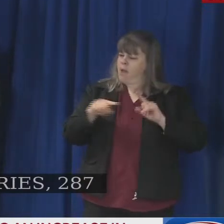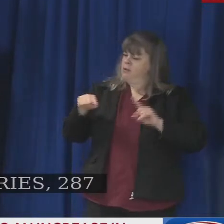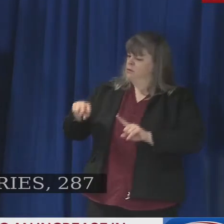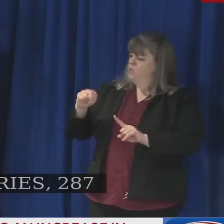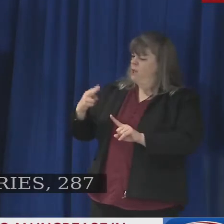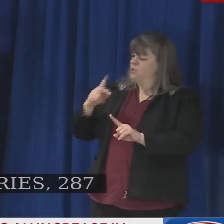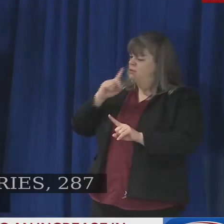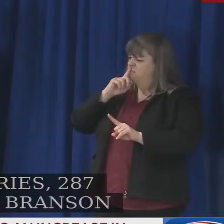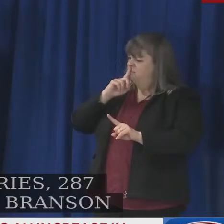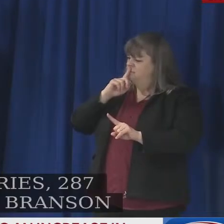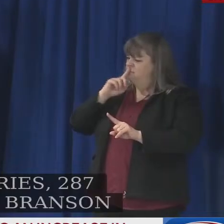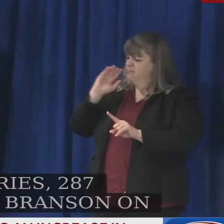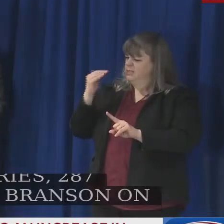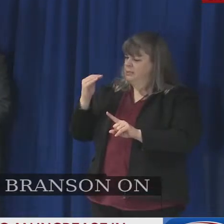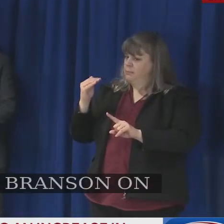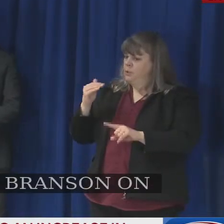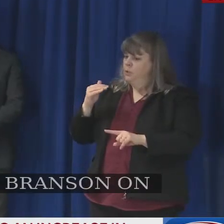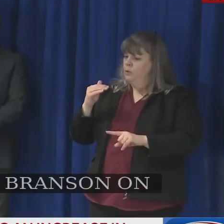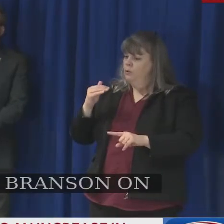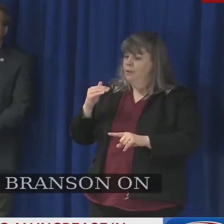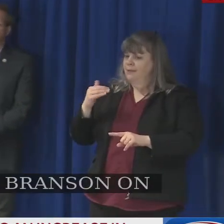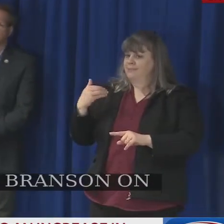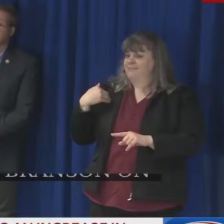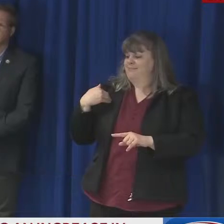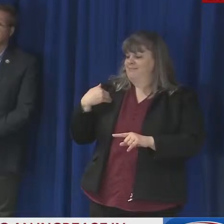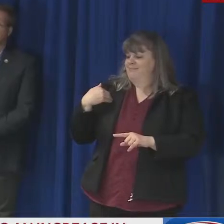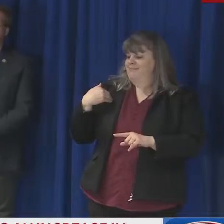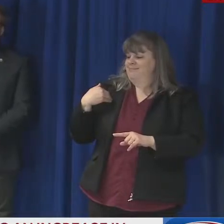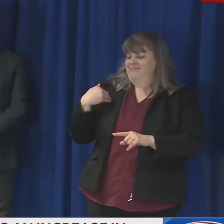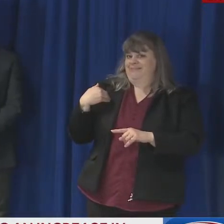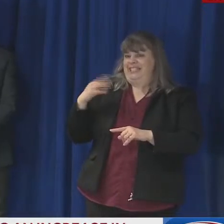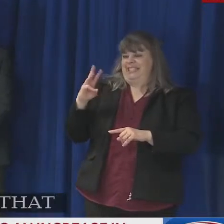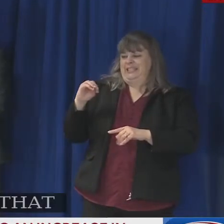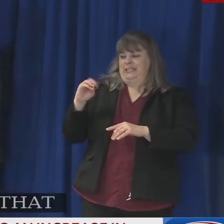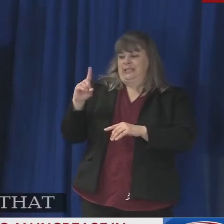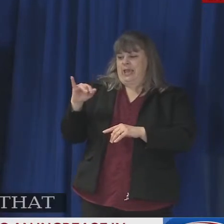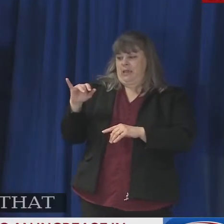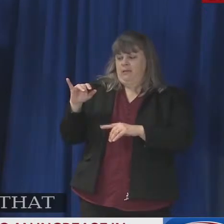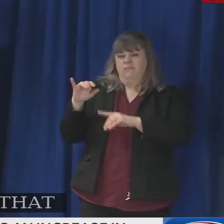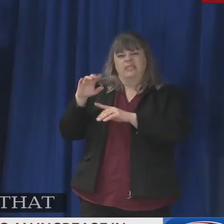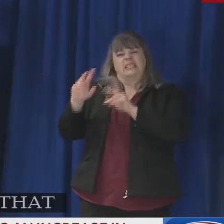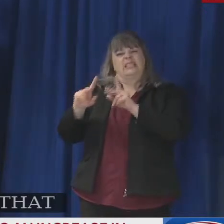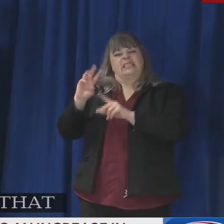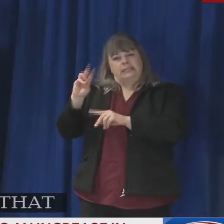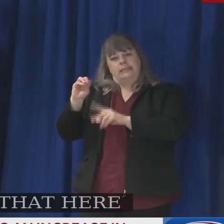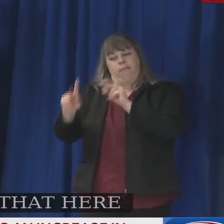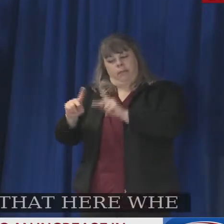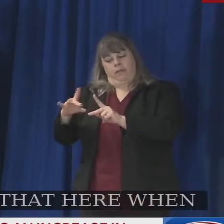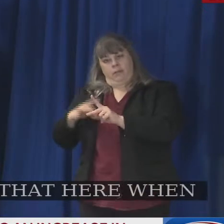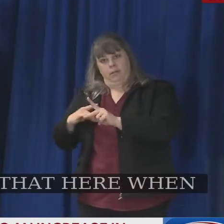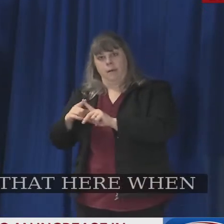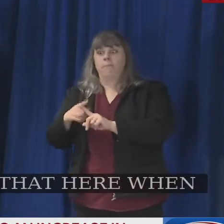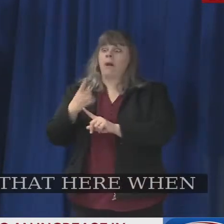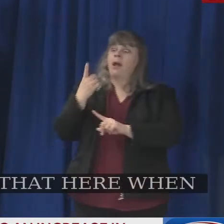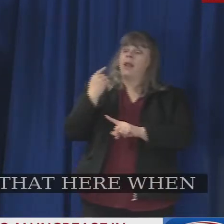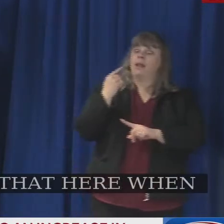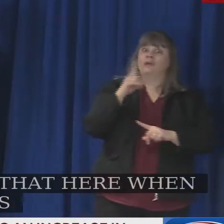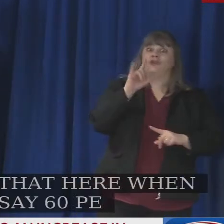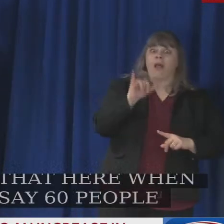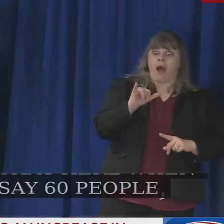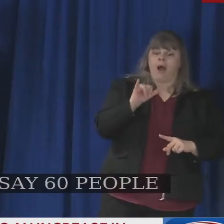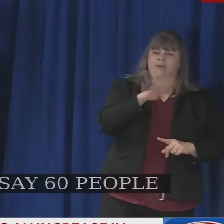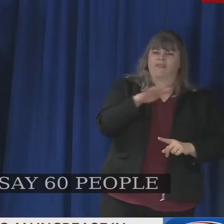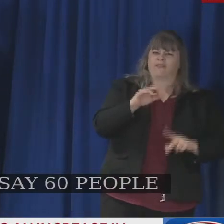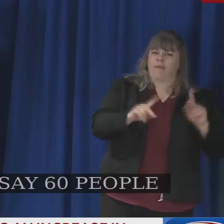60 people were the other day, and then July 23rd, 2020, it was 55. We're actually